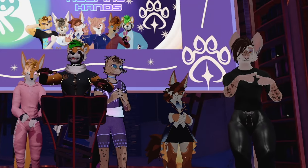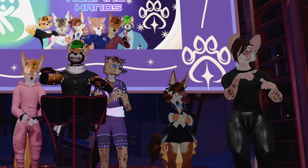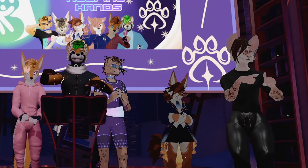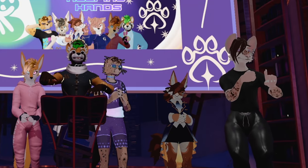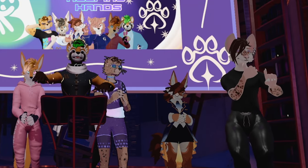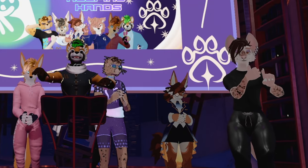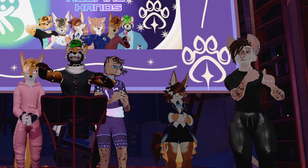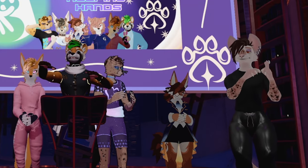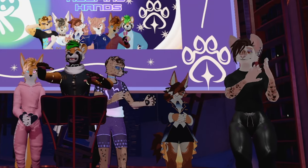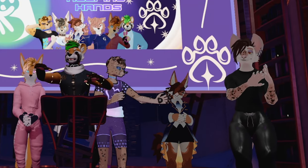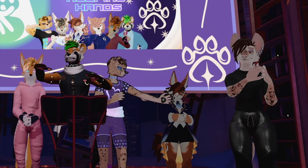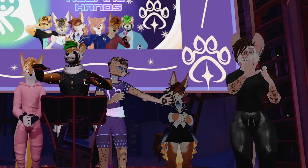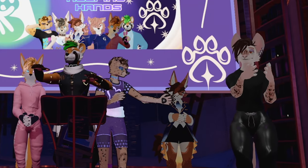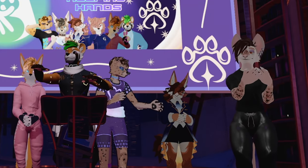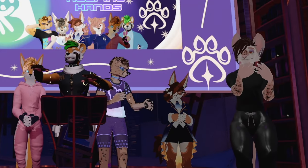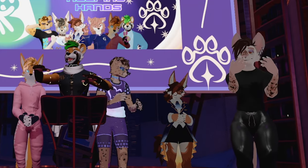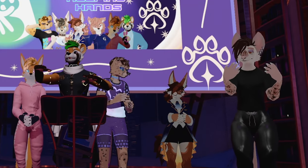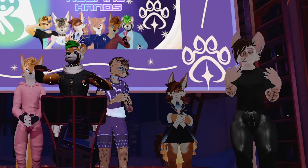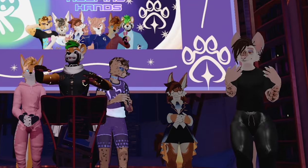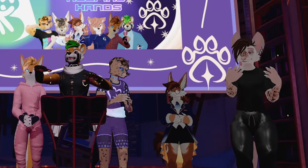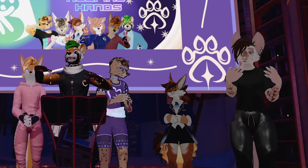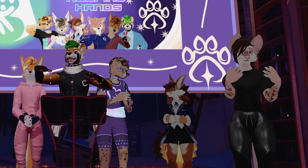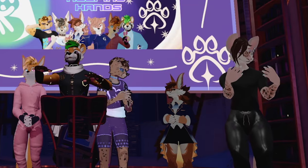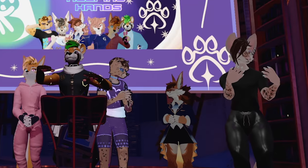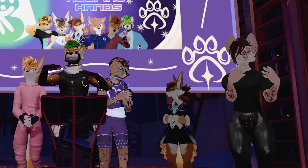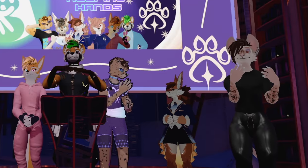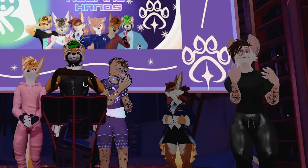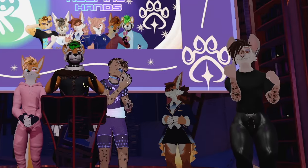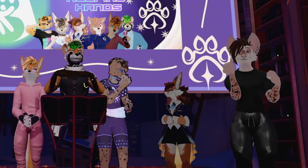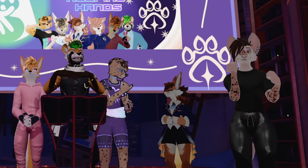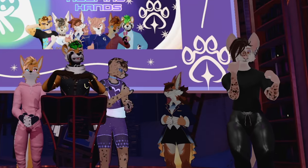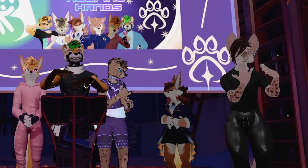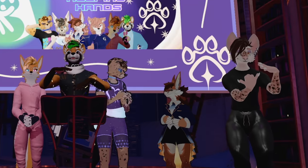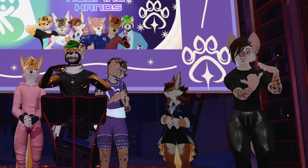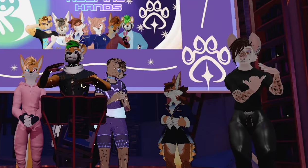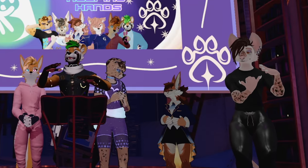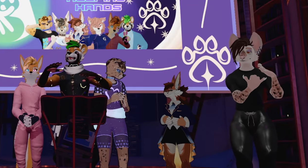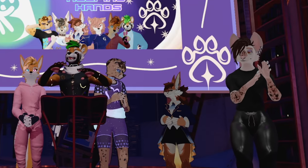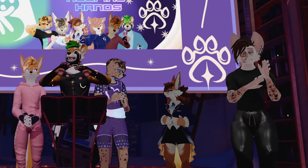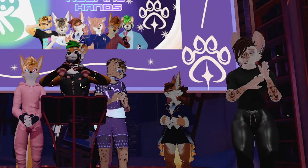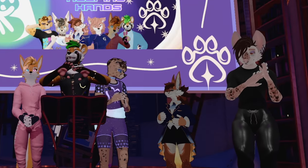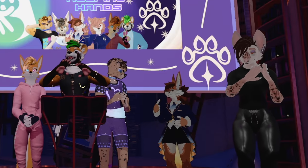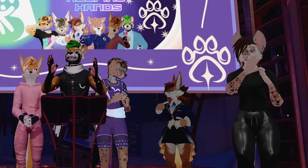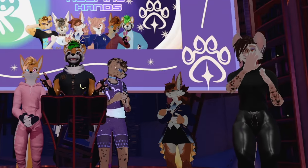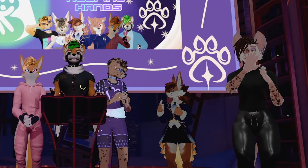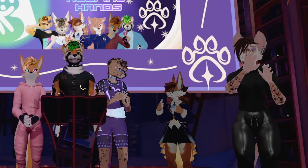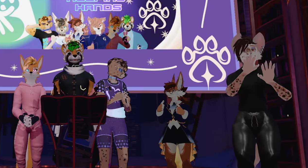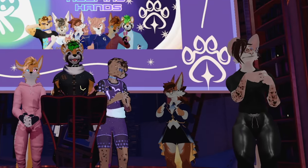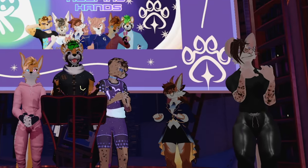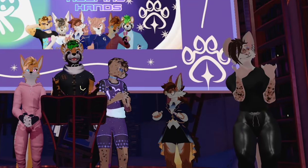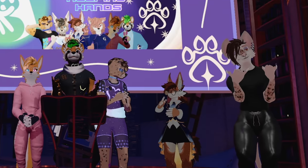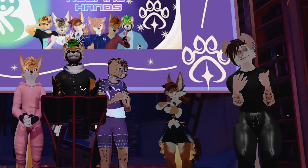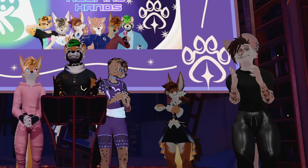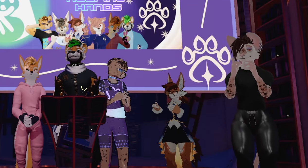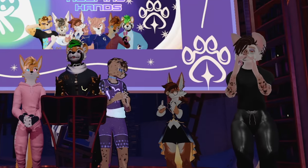in their local areas. And then now the internet, with the more connected world that we have, we